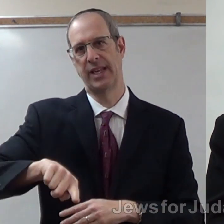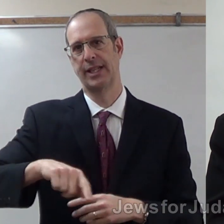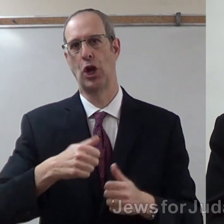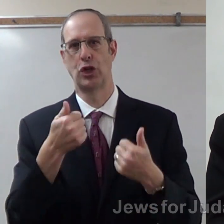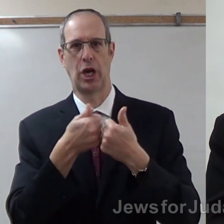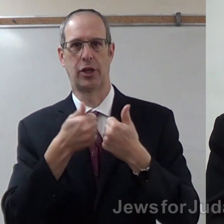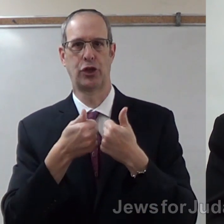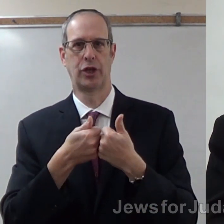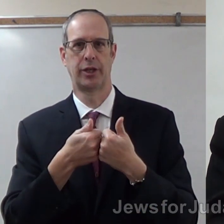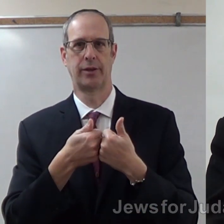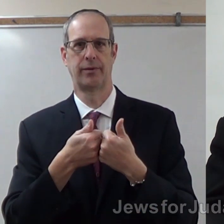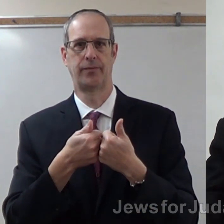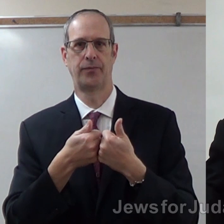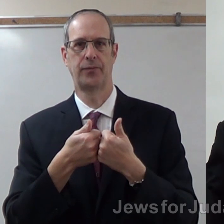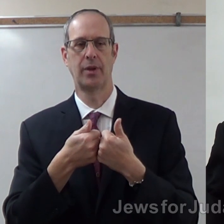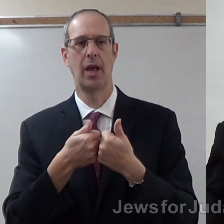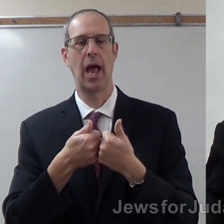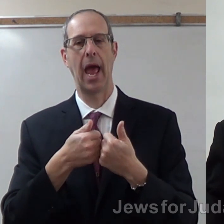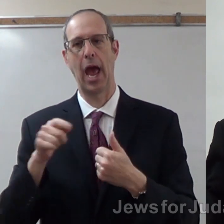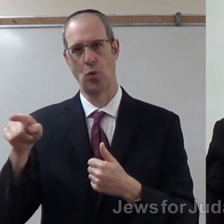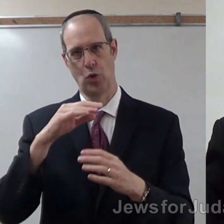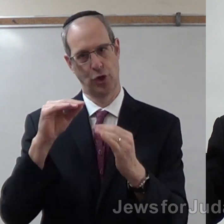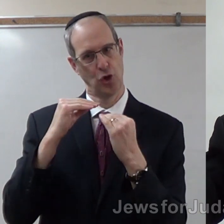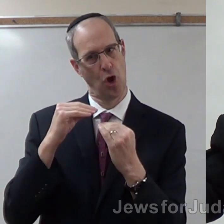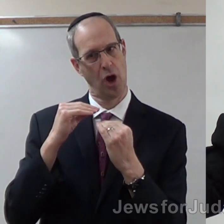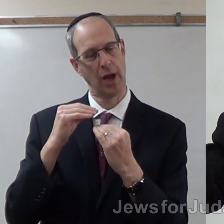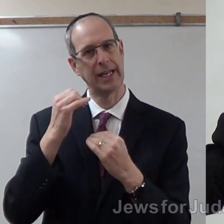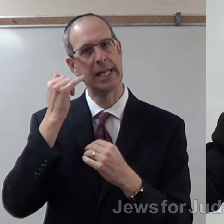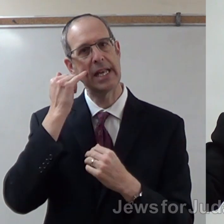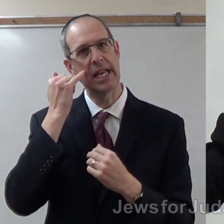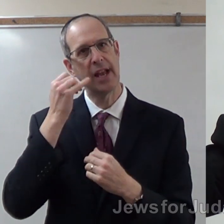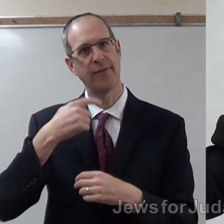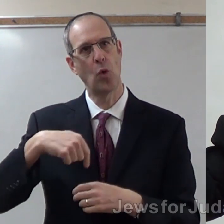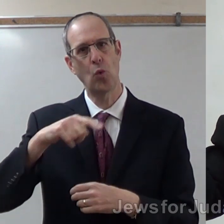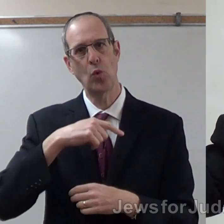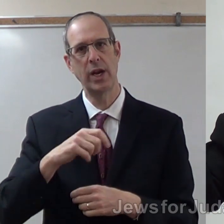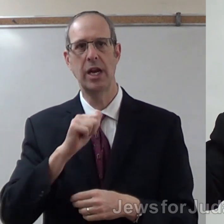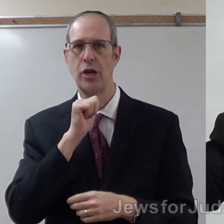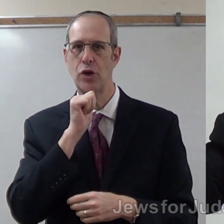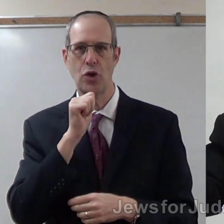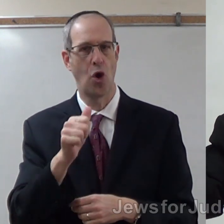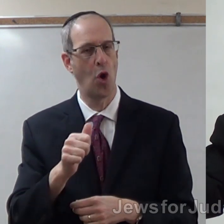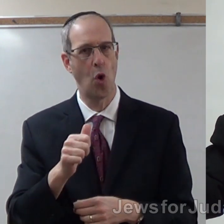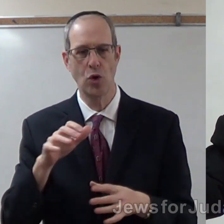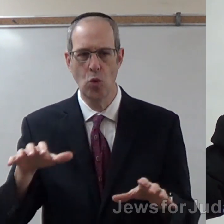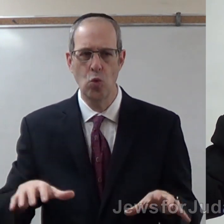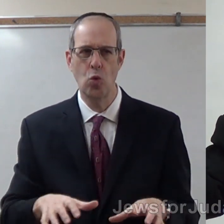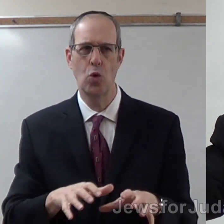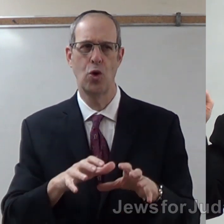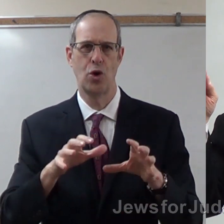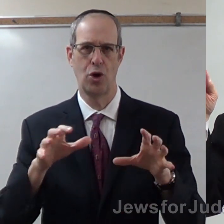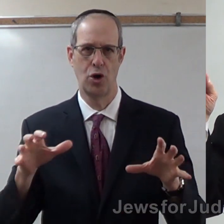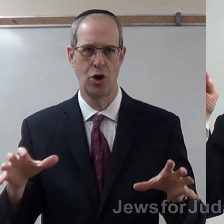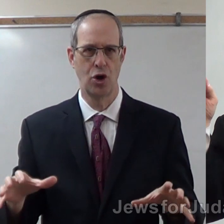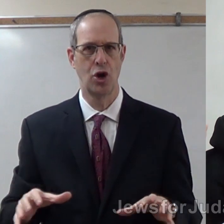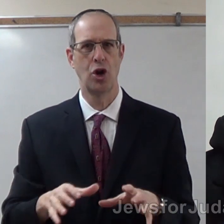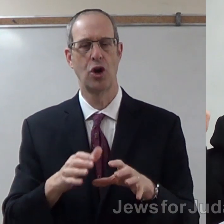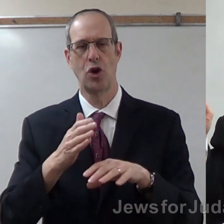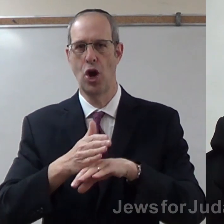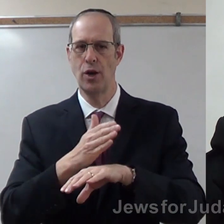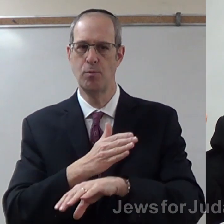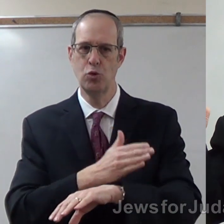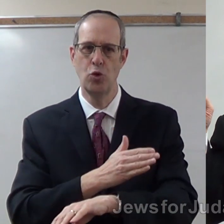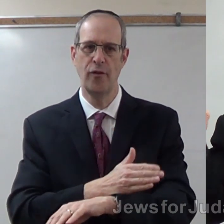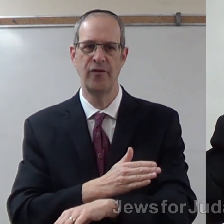why we're here. And we're taught that if we don't work on